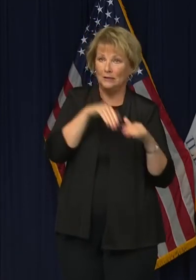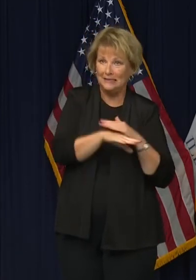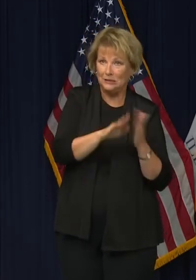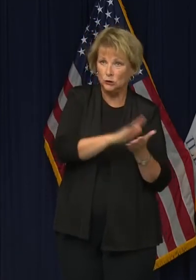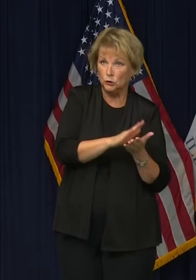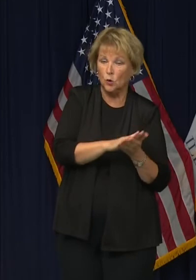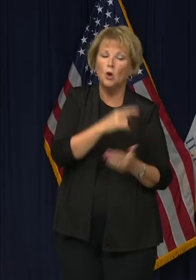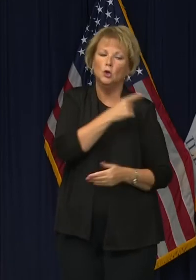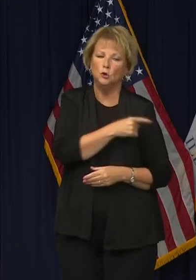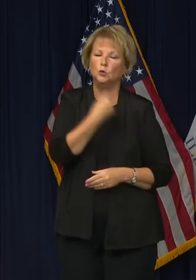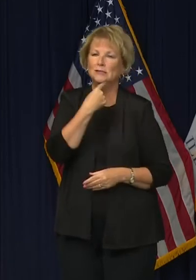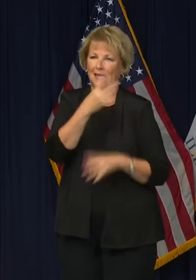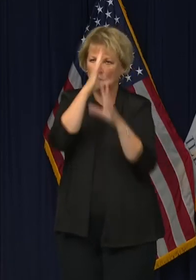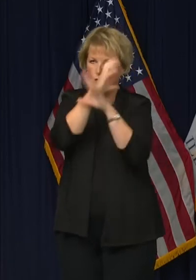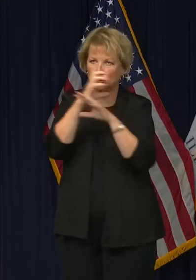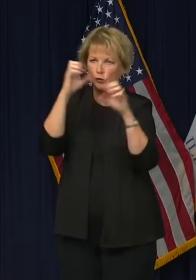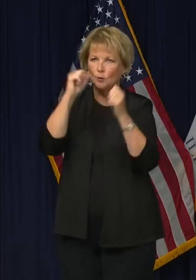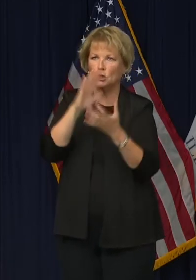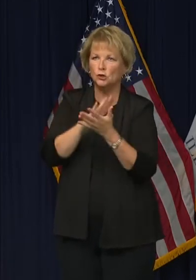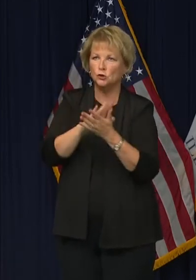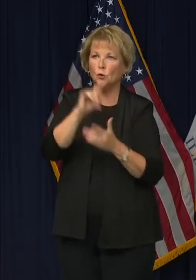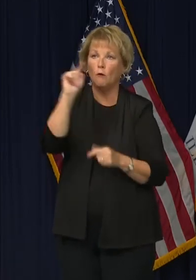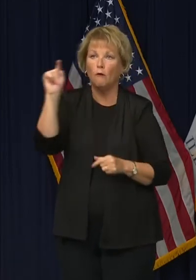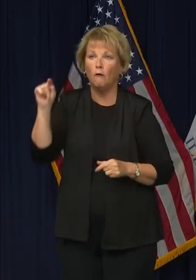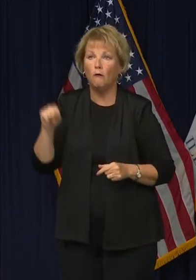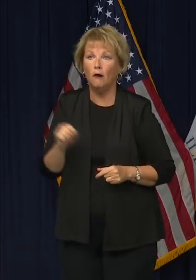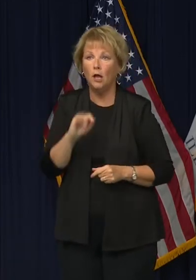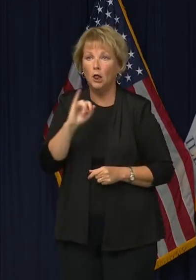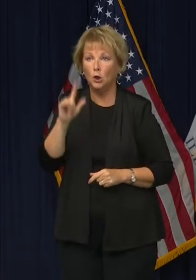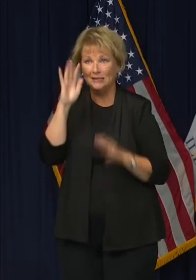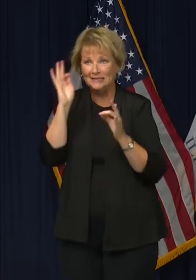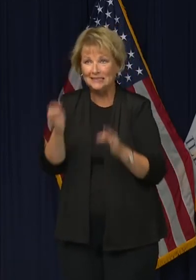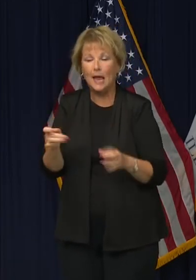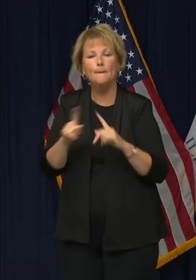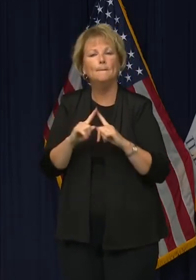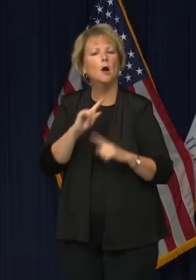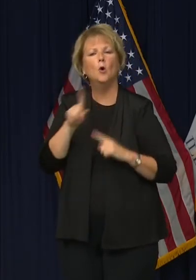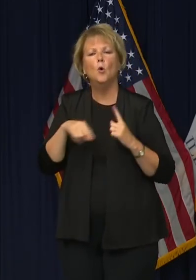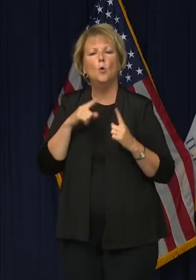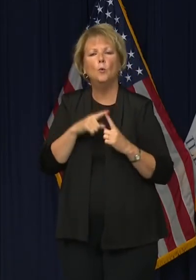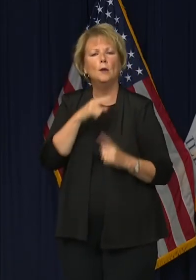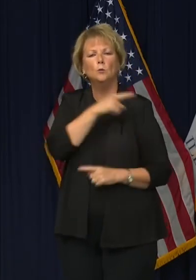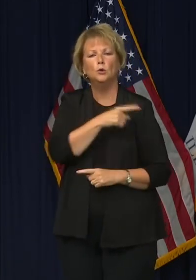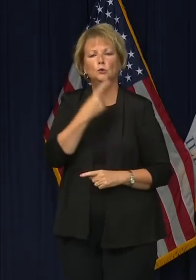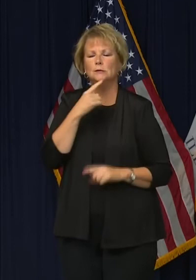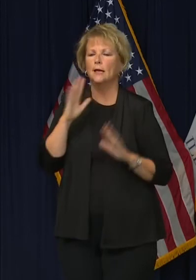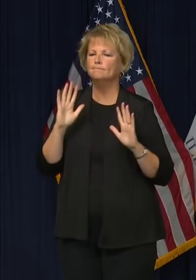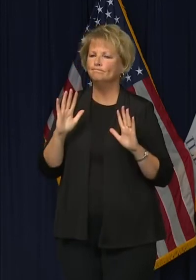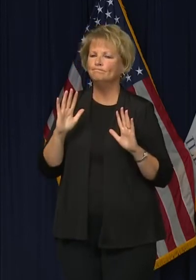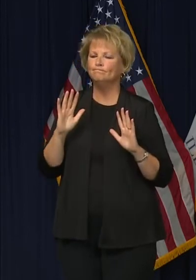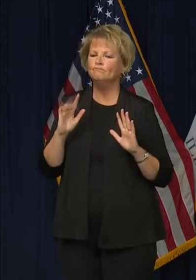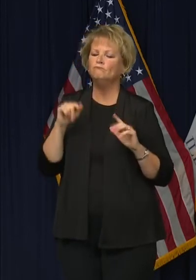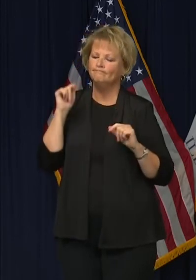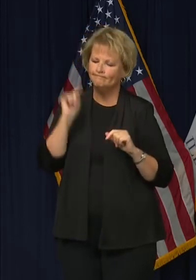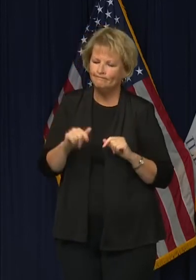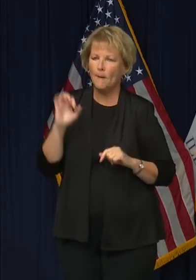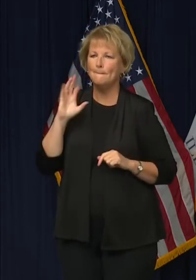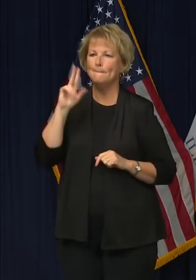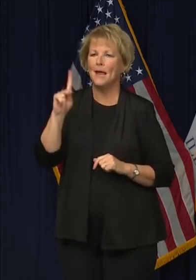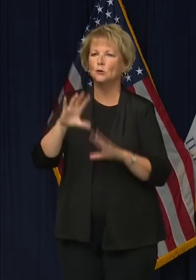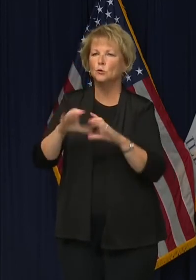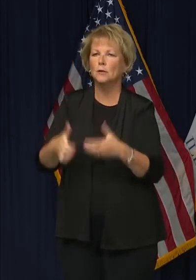know you've left it up to superintendents all over the state. I think that's a good thing, but is there going to be a point in time when you have to stand up and say, let's get back